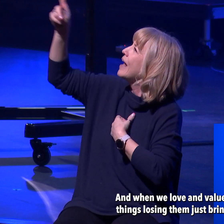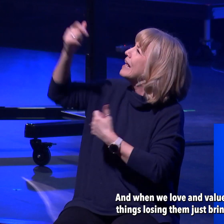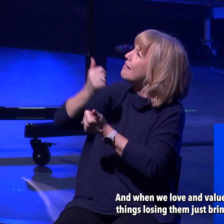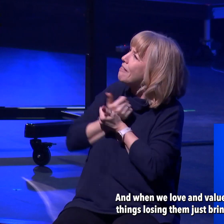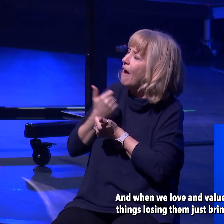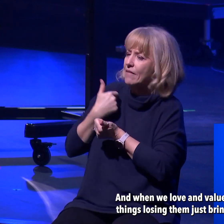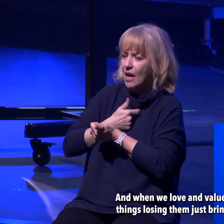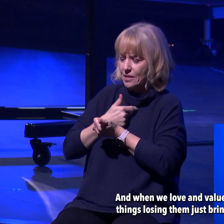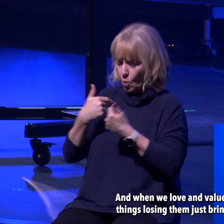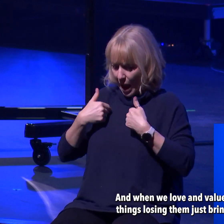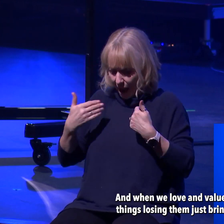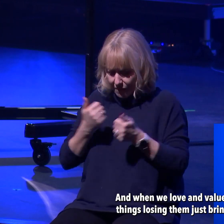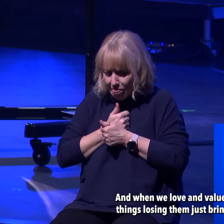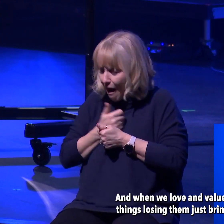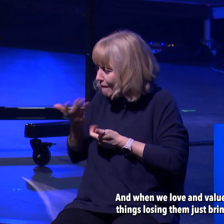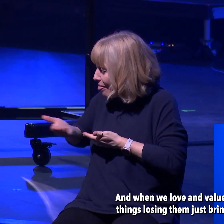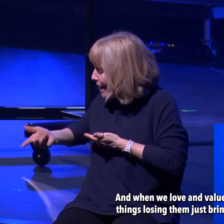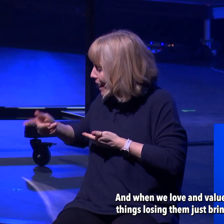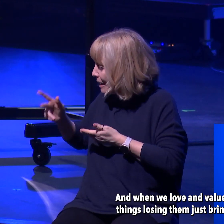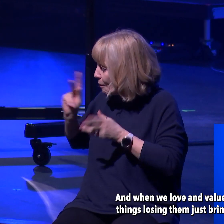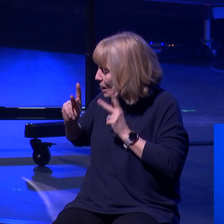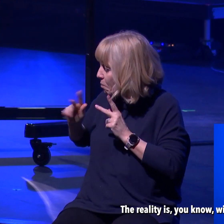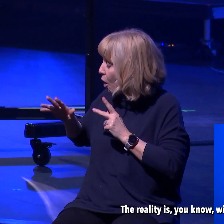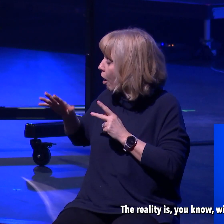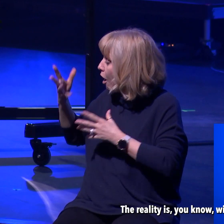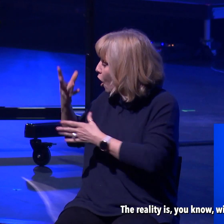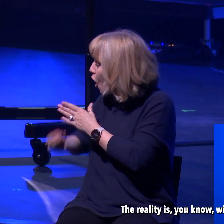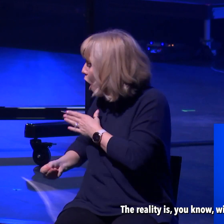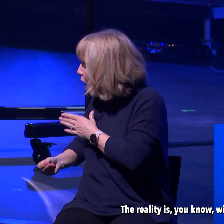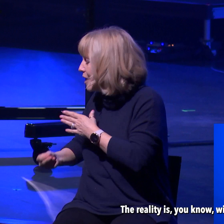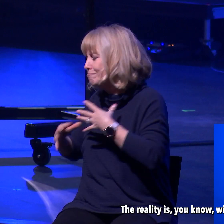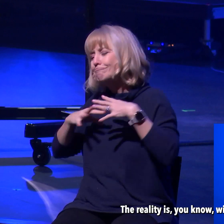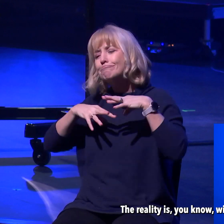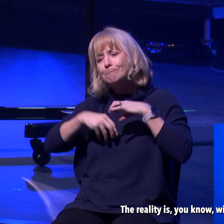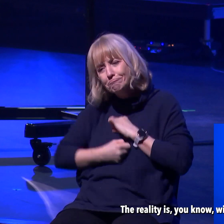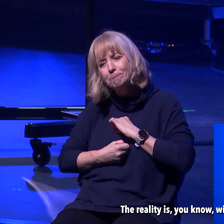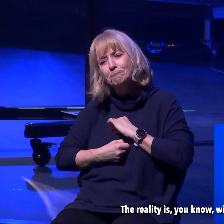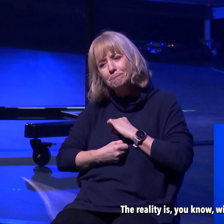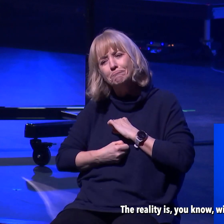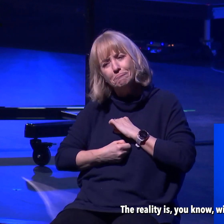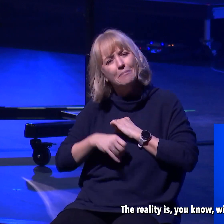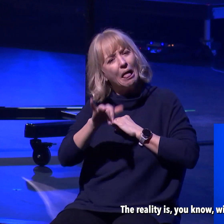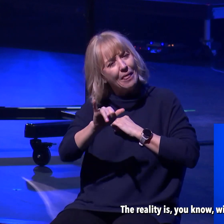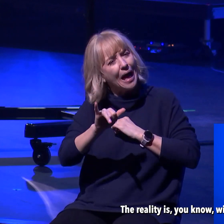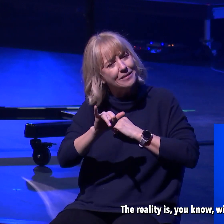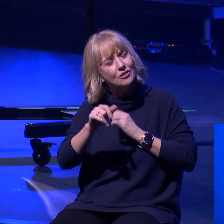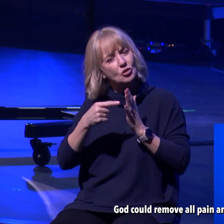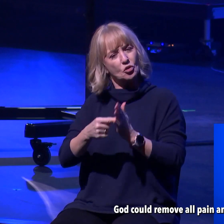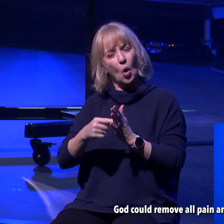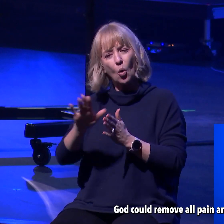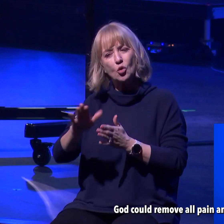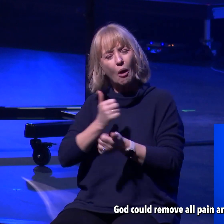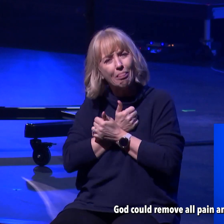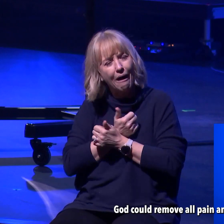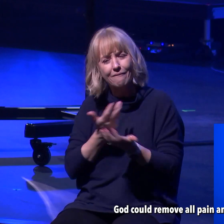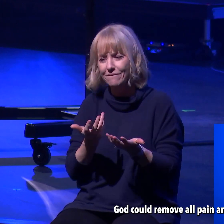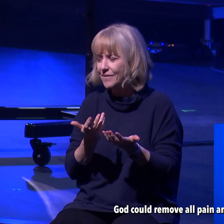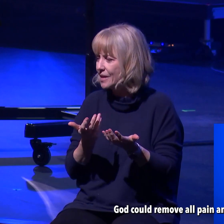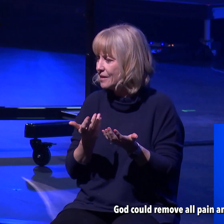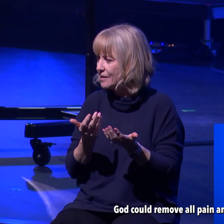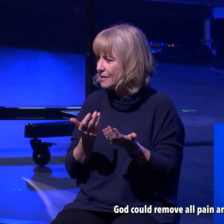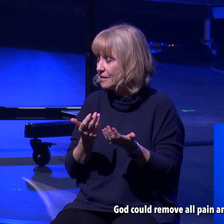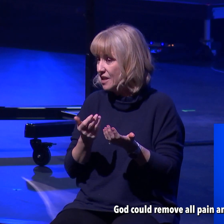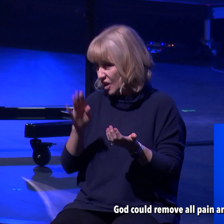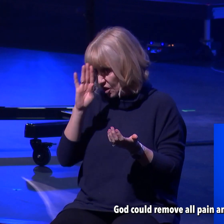things, losing them just brings sadness. The reality is, with a word, God could remove all